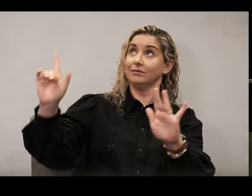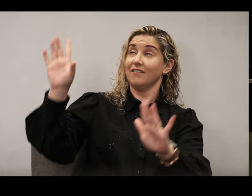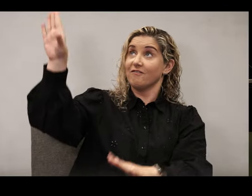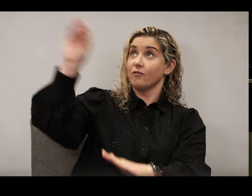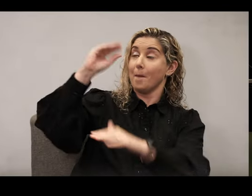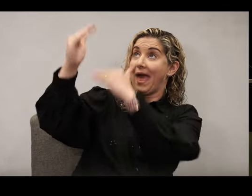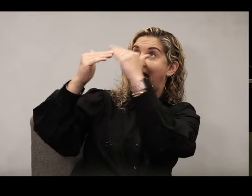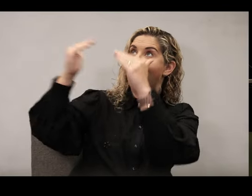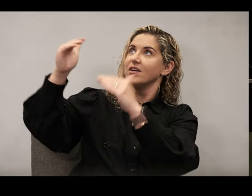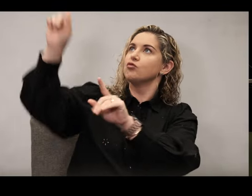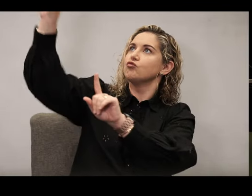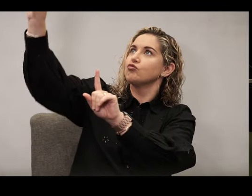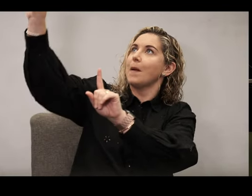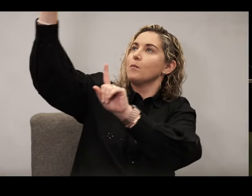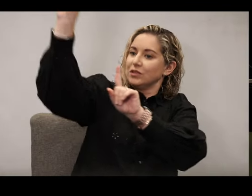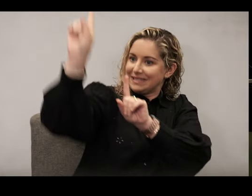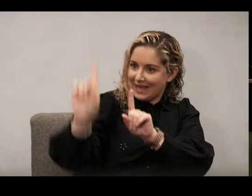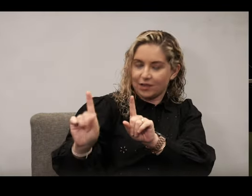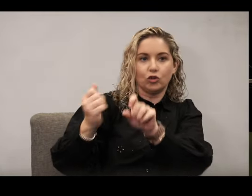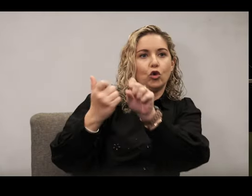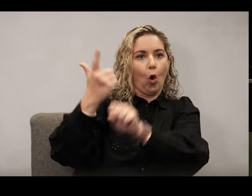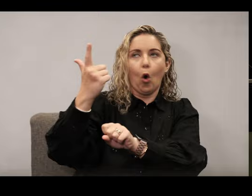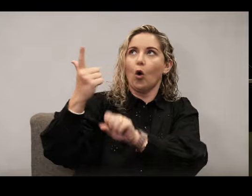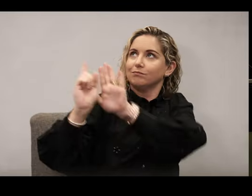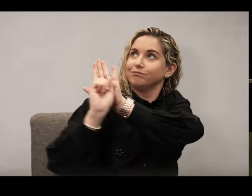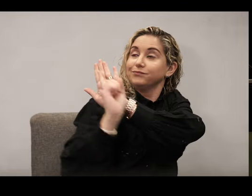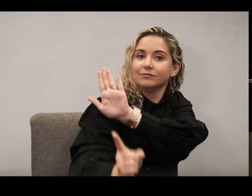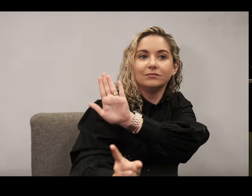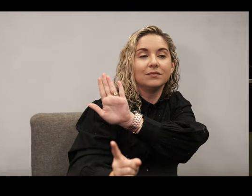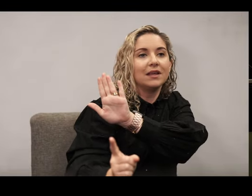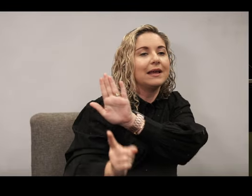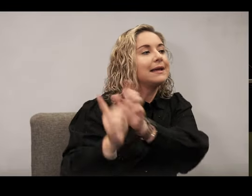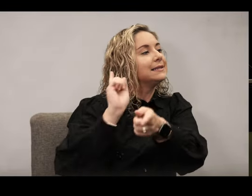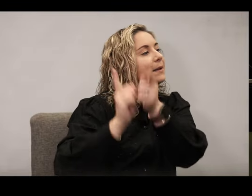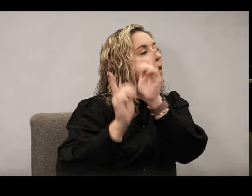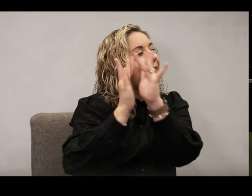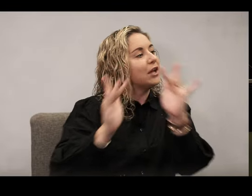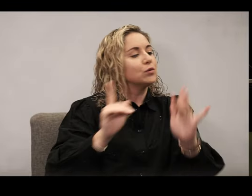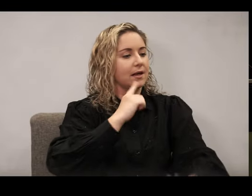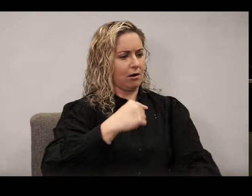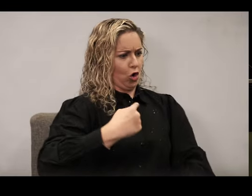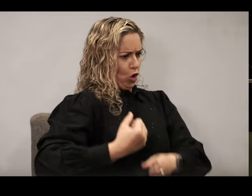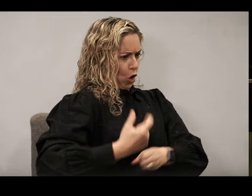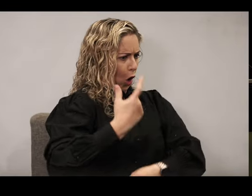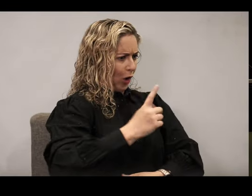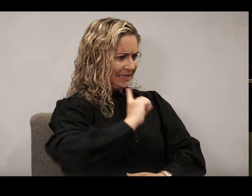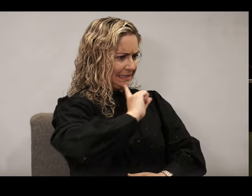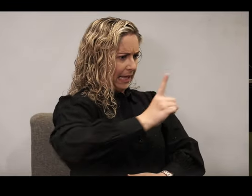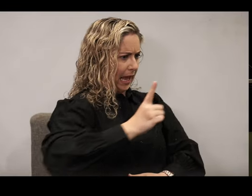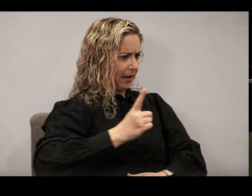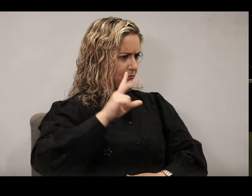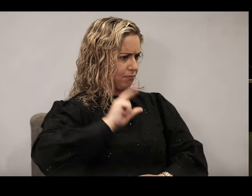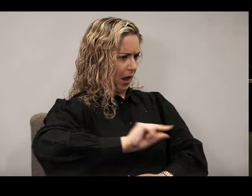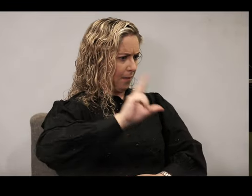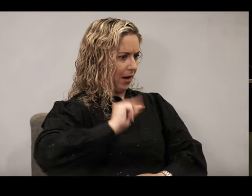so represent God that when the angel speaks, it can say, God said. So sometimes it says, God said, sometimes it says, the angel said.